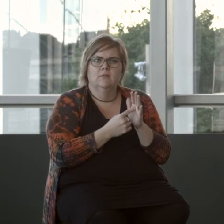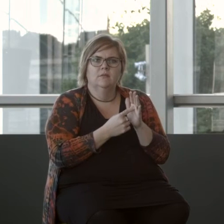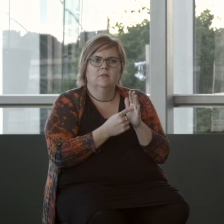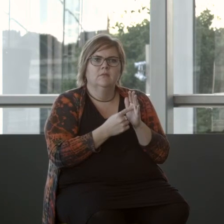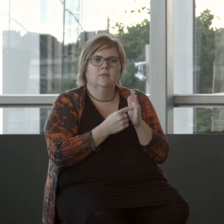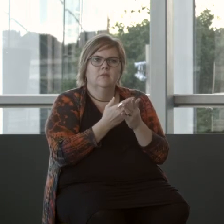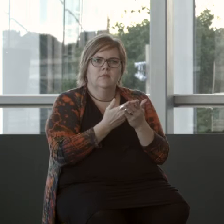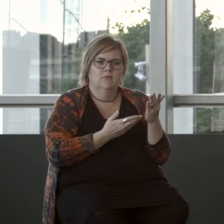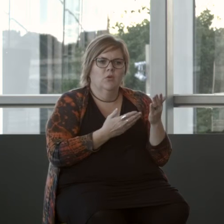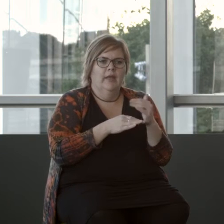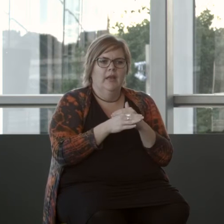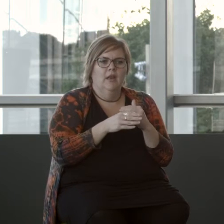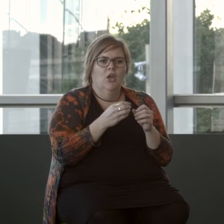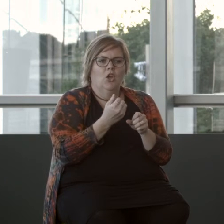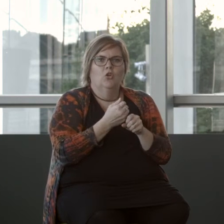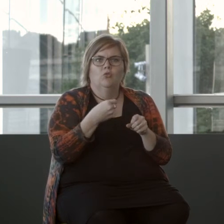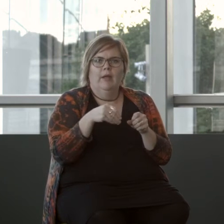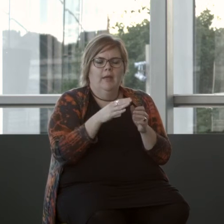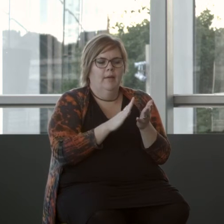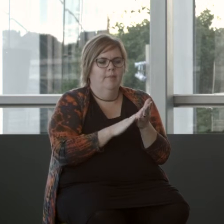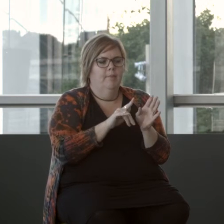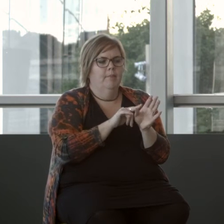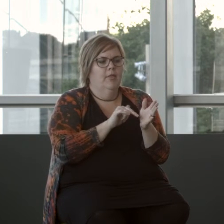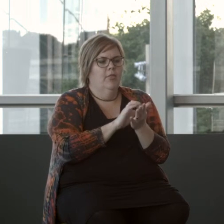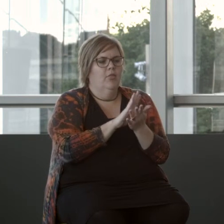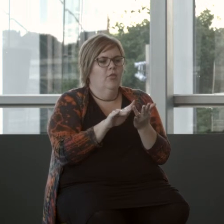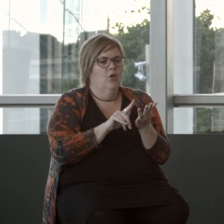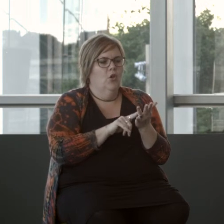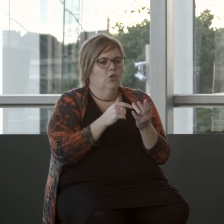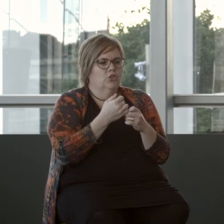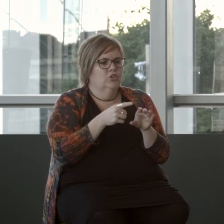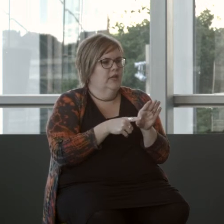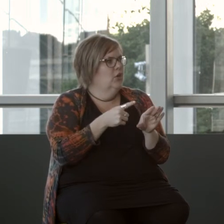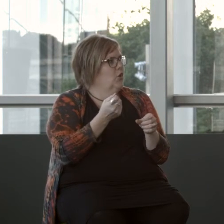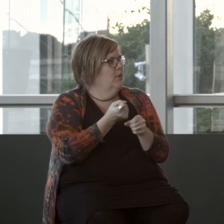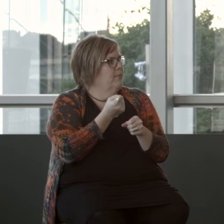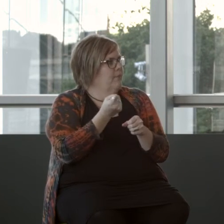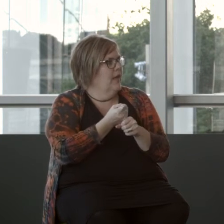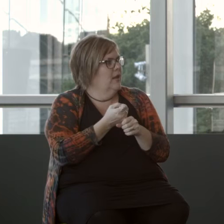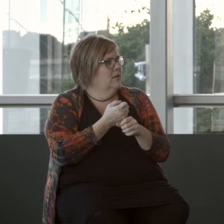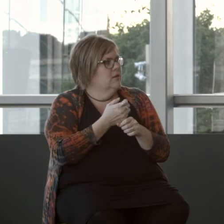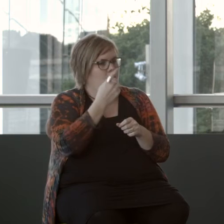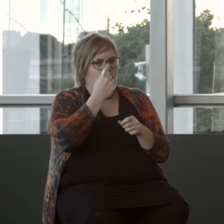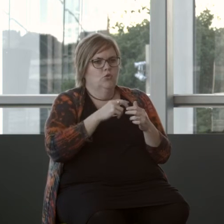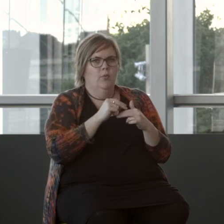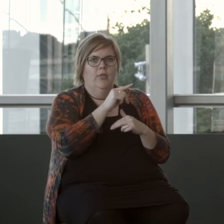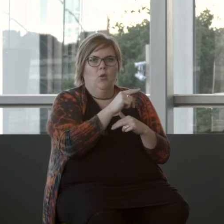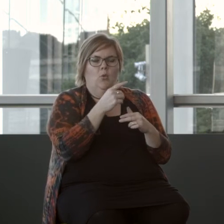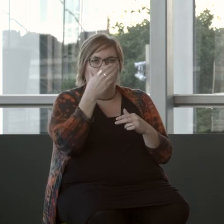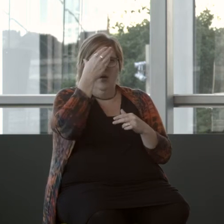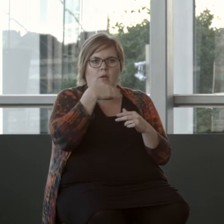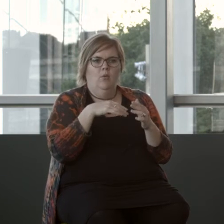mythology, and you've made self-portrait of you wearing a mask of Jesus or of